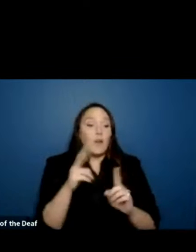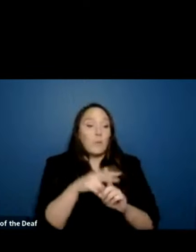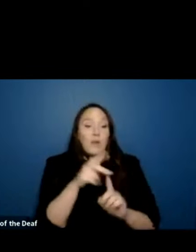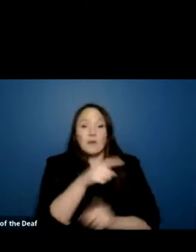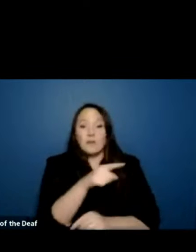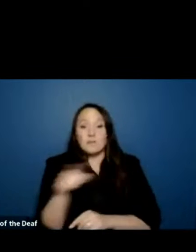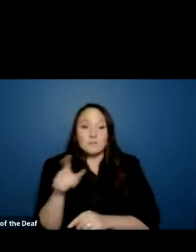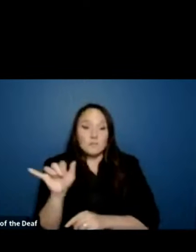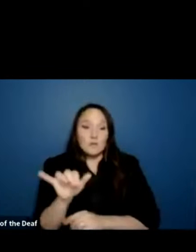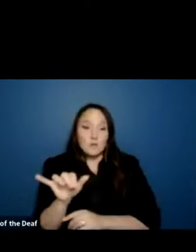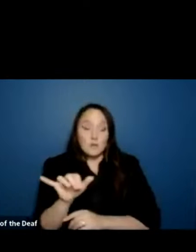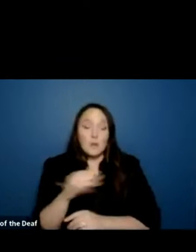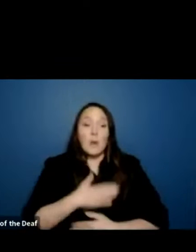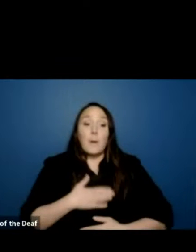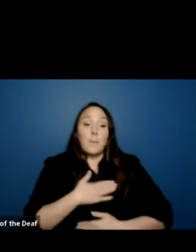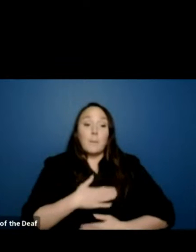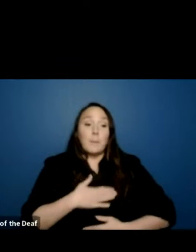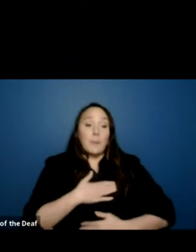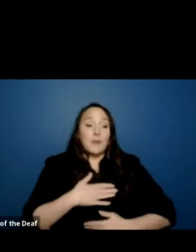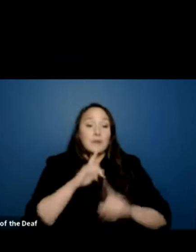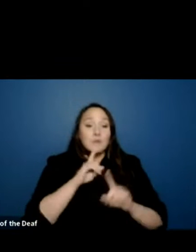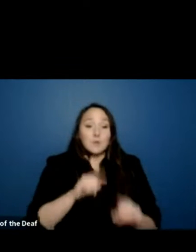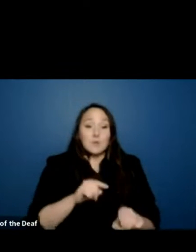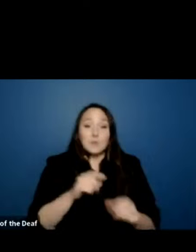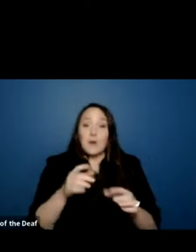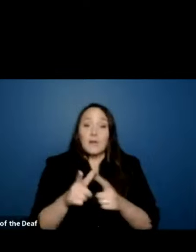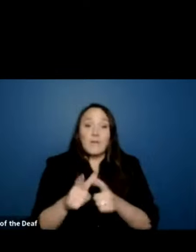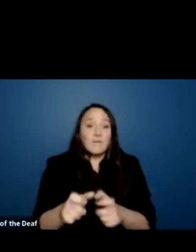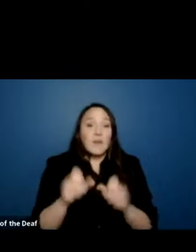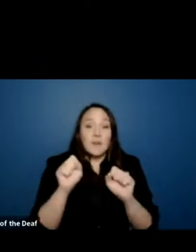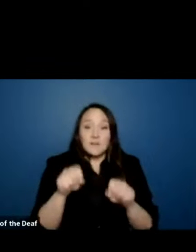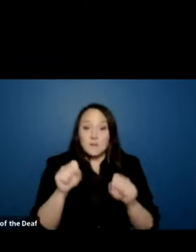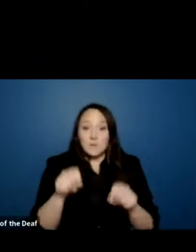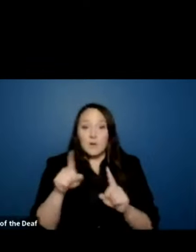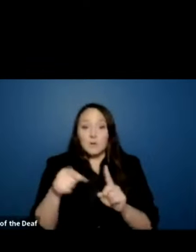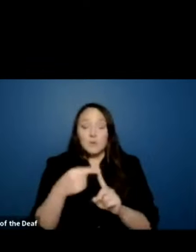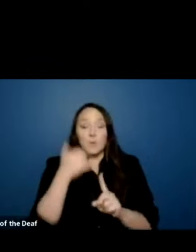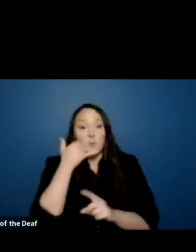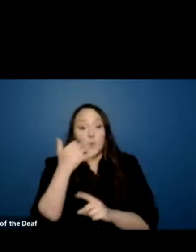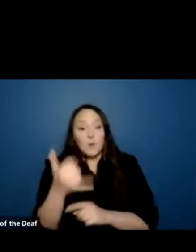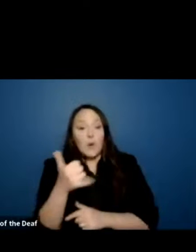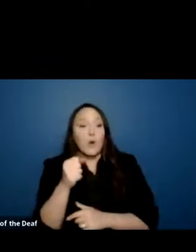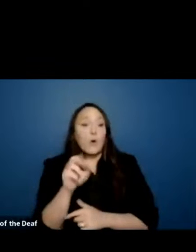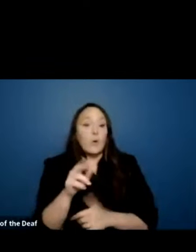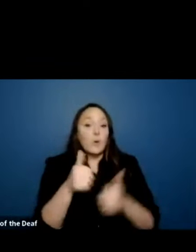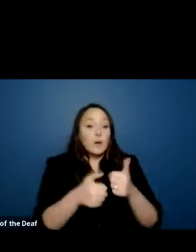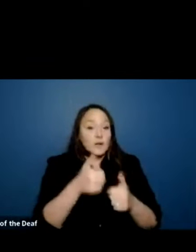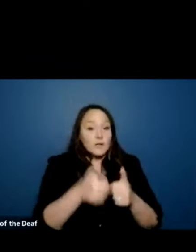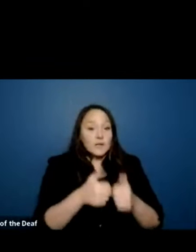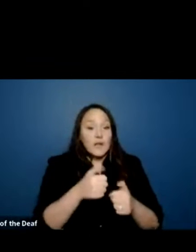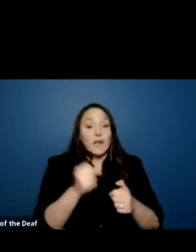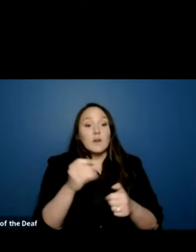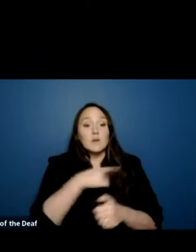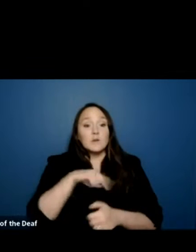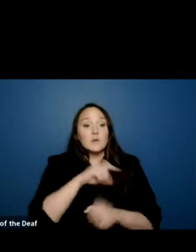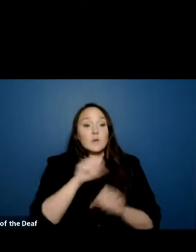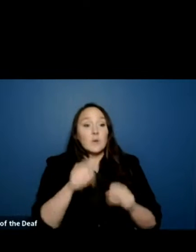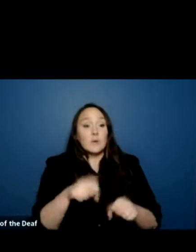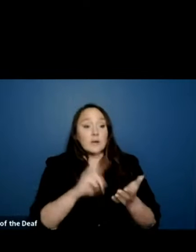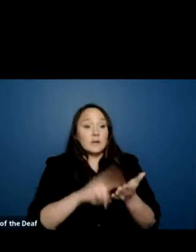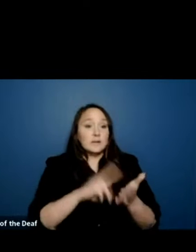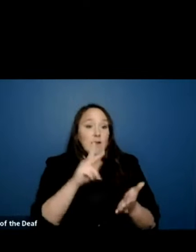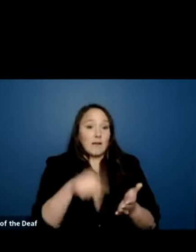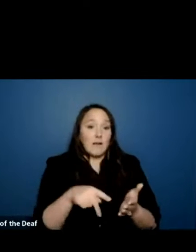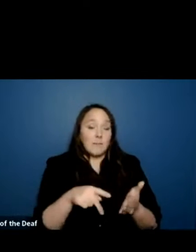well. Please be as responsive as possible to these calls that are coming in, texts that come to you, so that we can get you signed up or they can